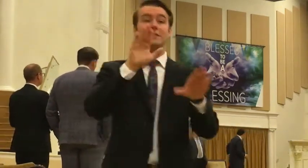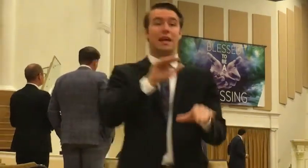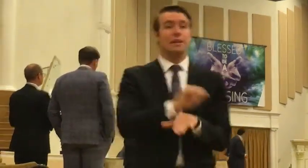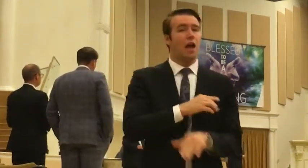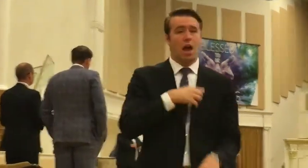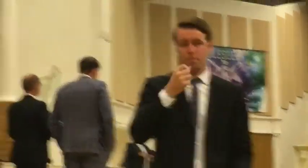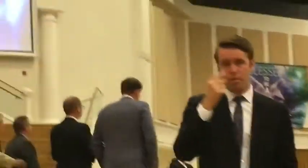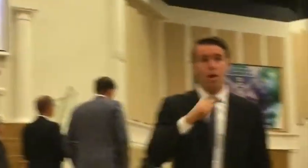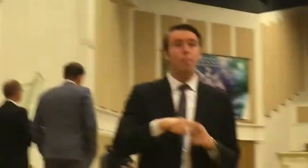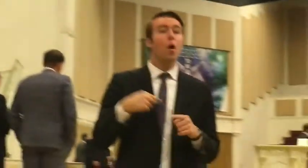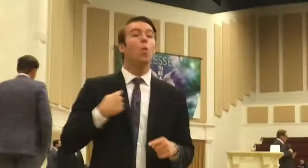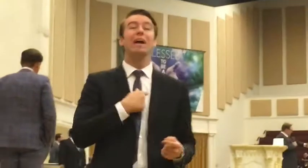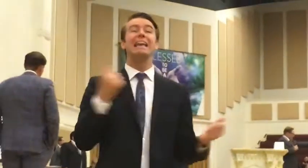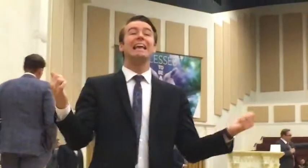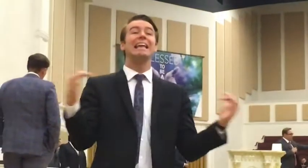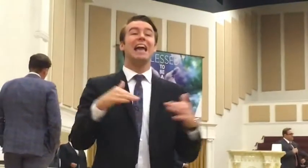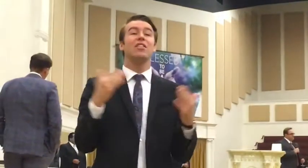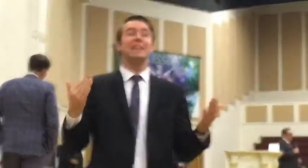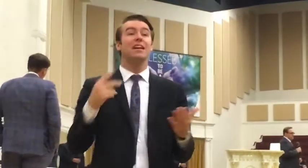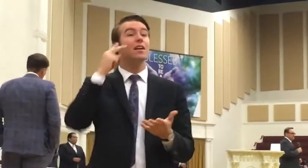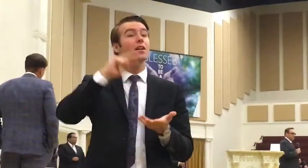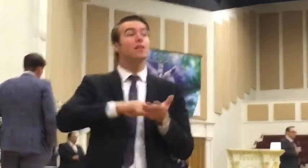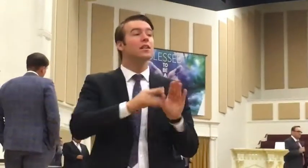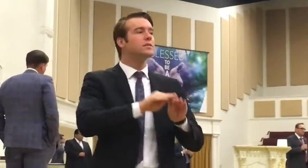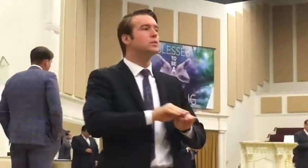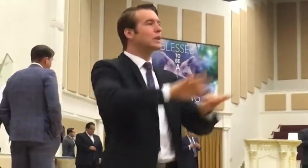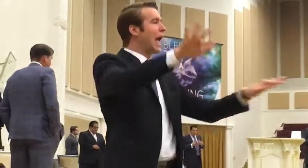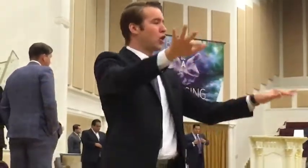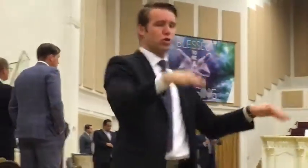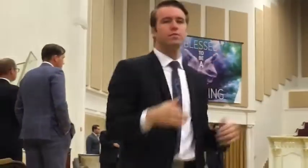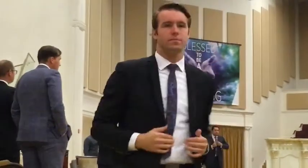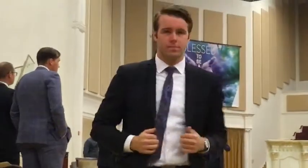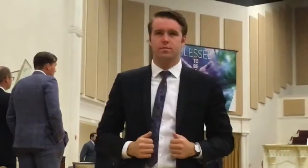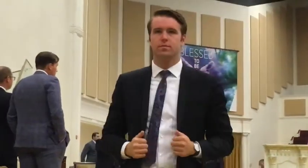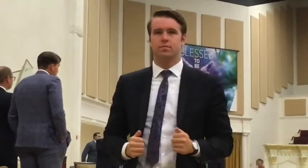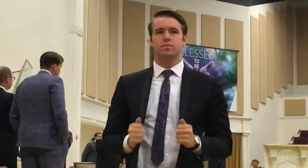we have gathered to scatter.